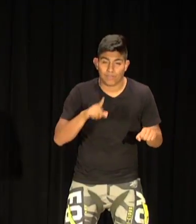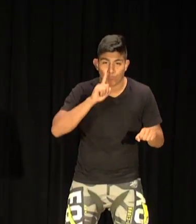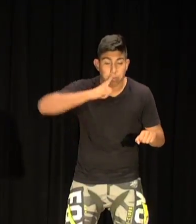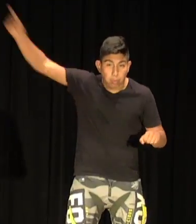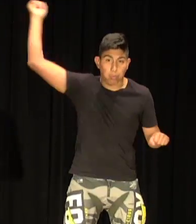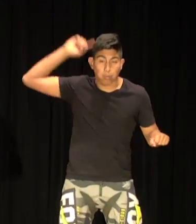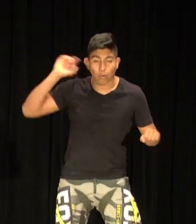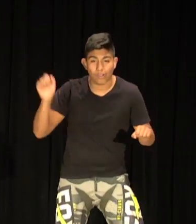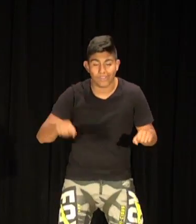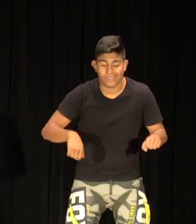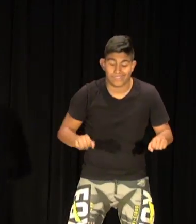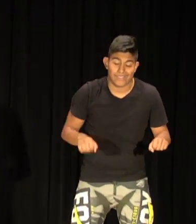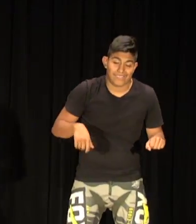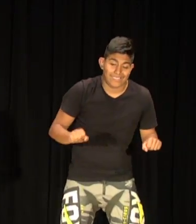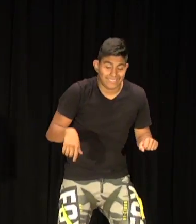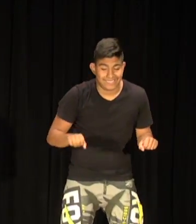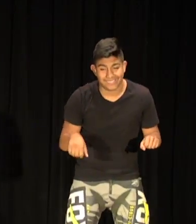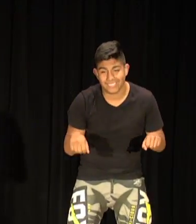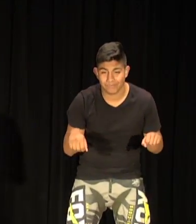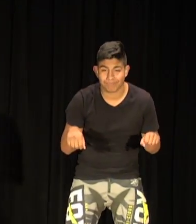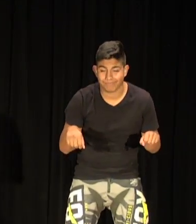Super flat. This is so boring.